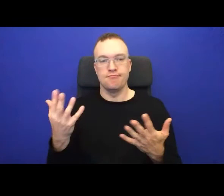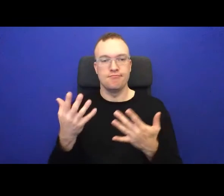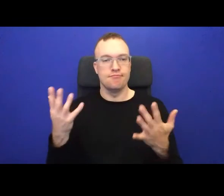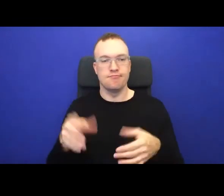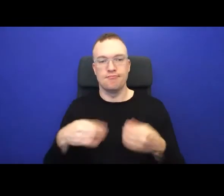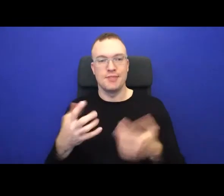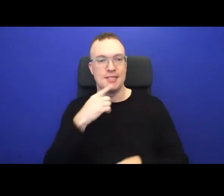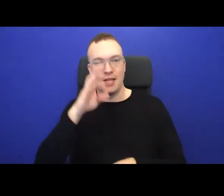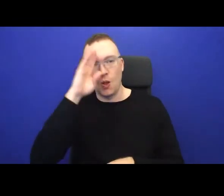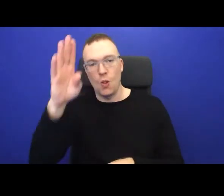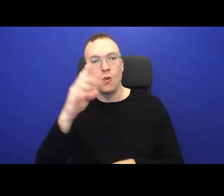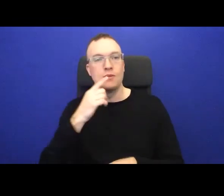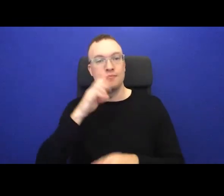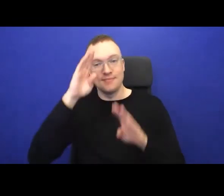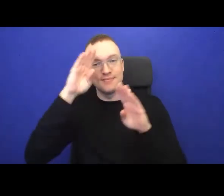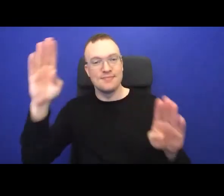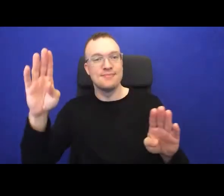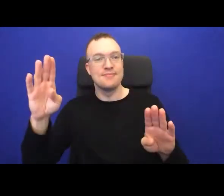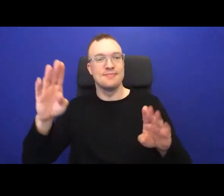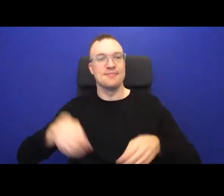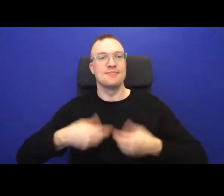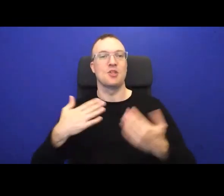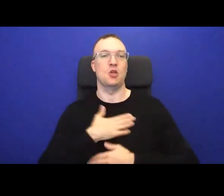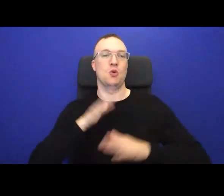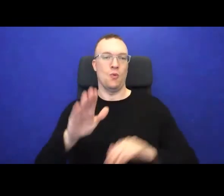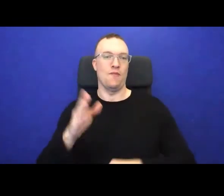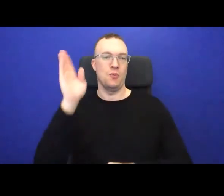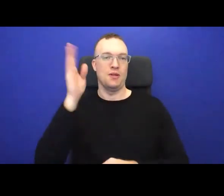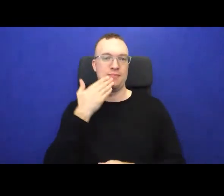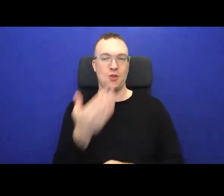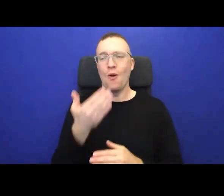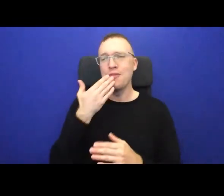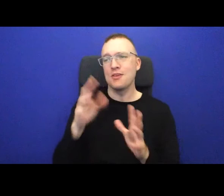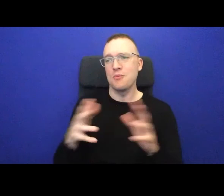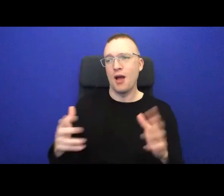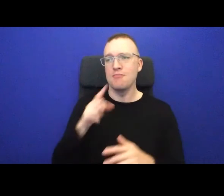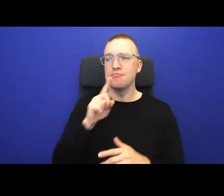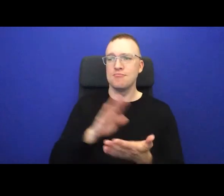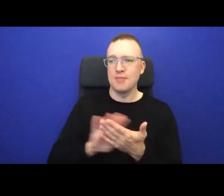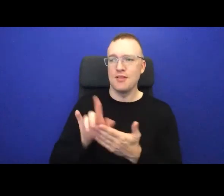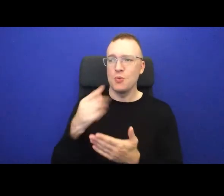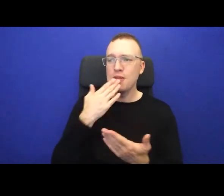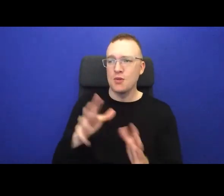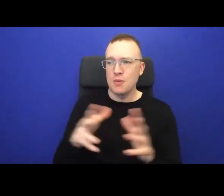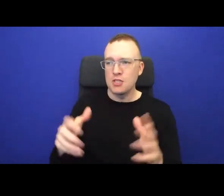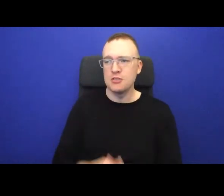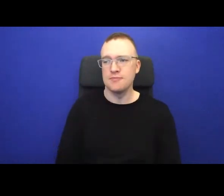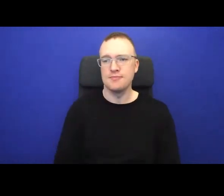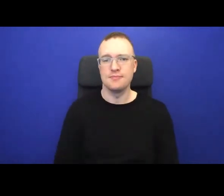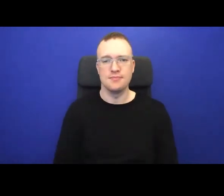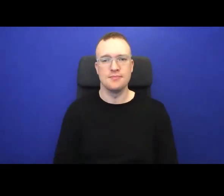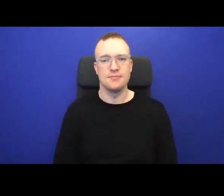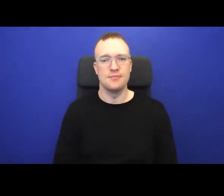say hello, send my regards, and enjoy this wonderful presentation. Oh, thank you very much. That's really kind of you. Thank you. It's nice to hear from